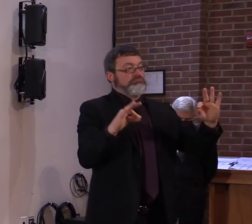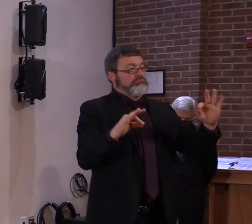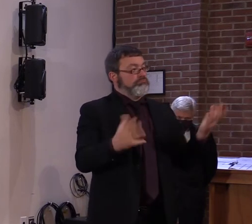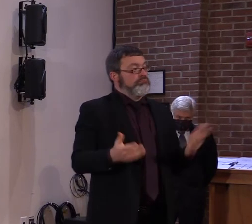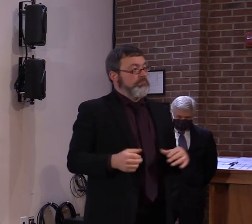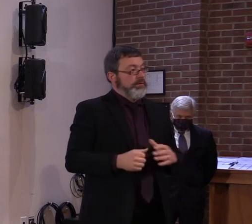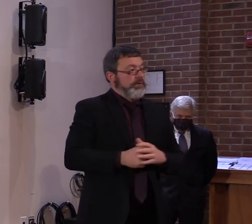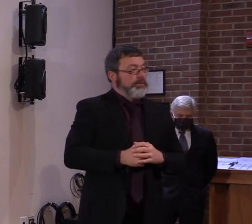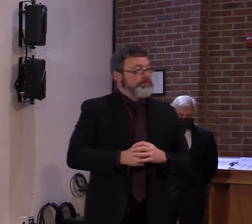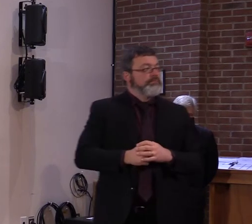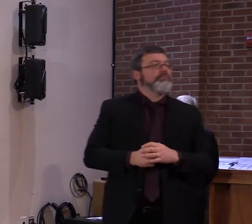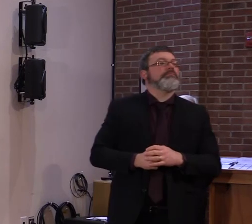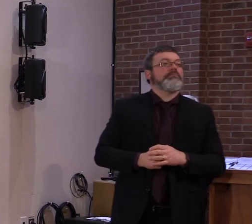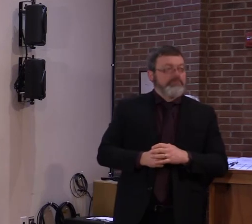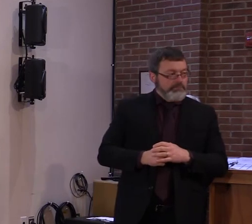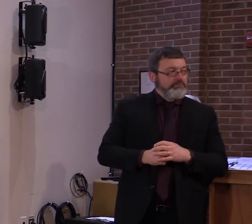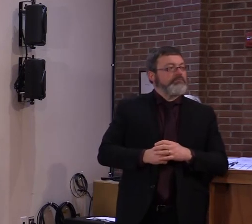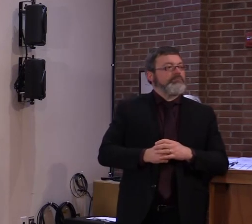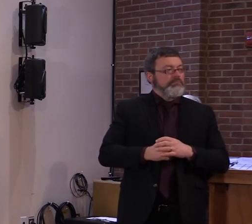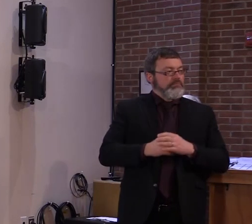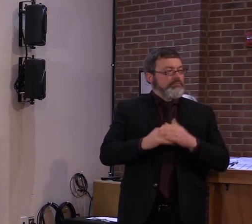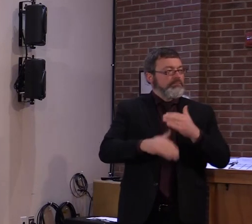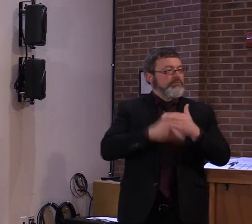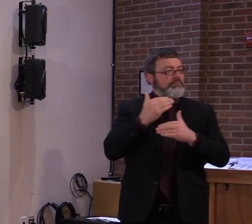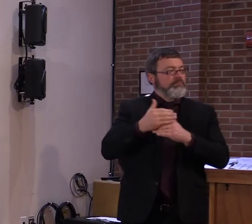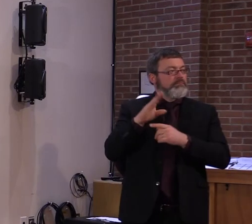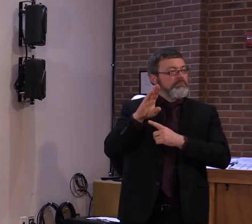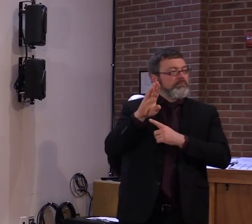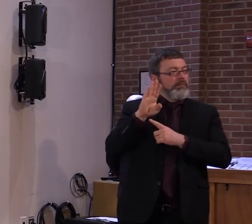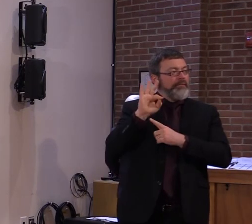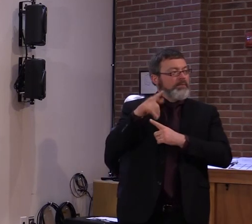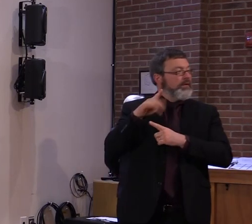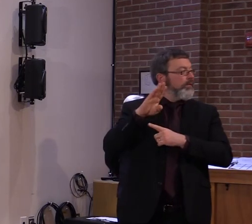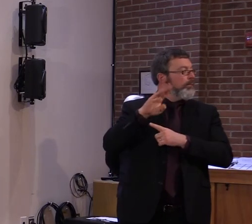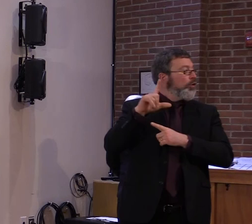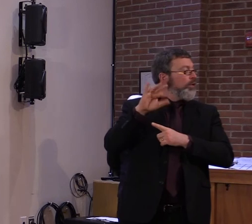All right, we're going to move to Liz, the Burlington Free Press. Hi, my